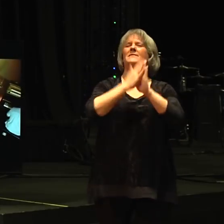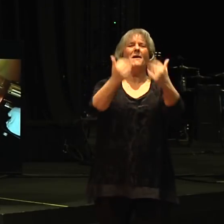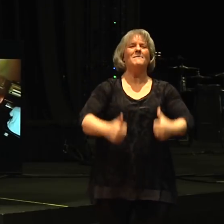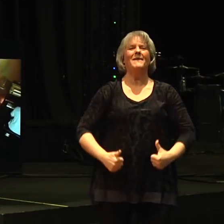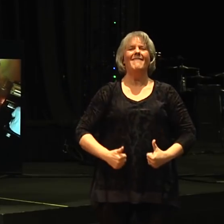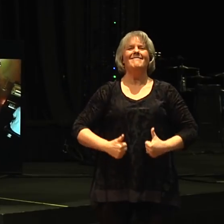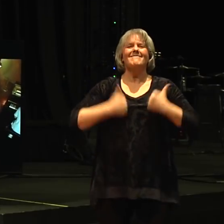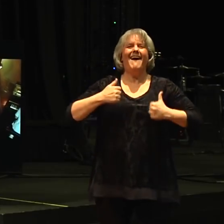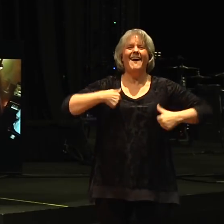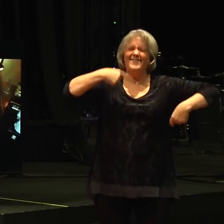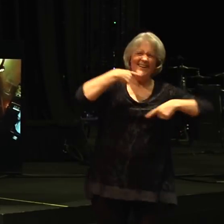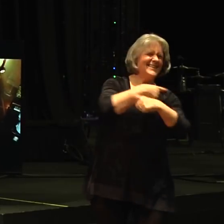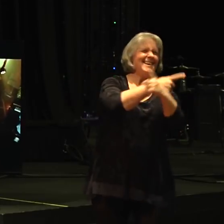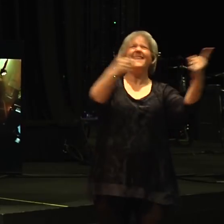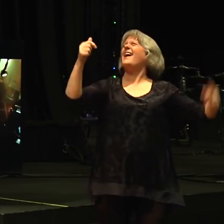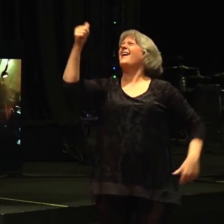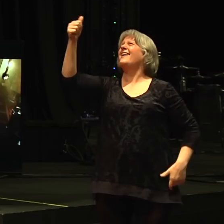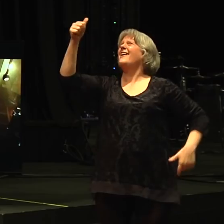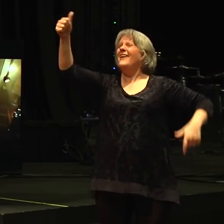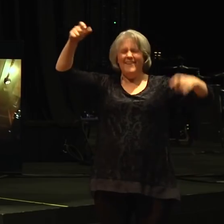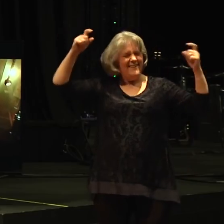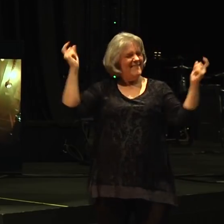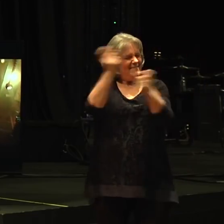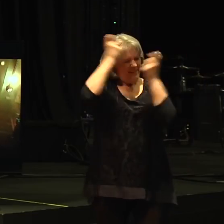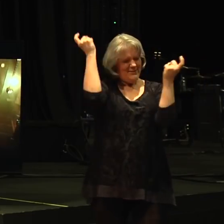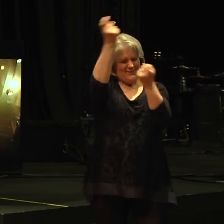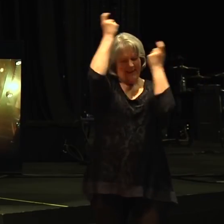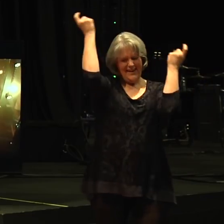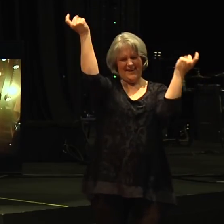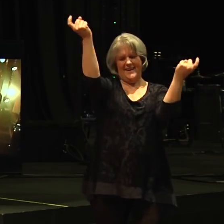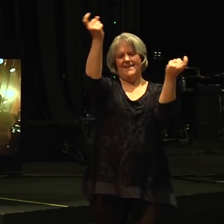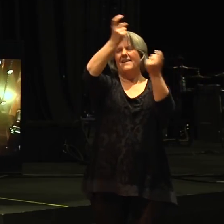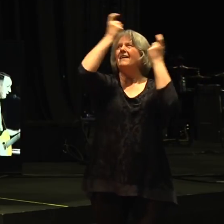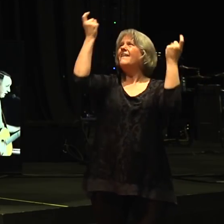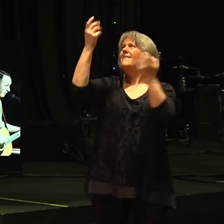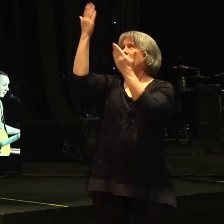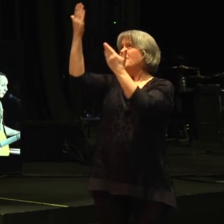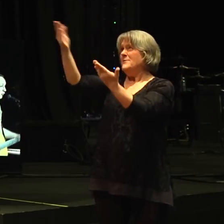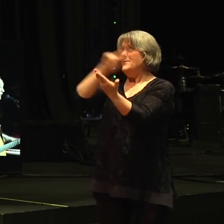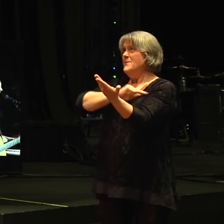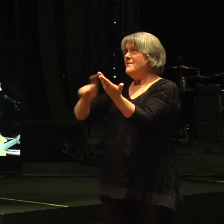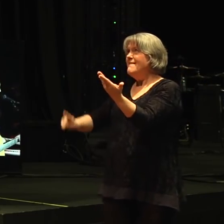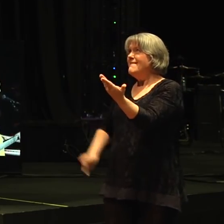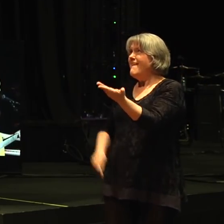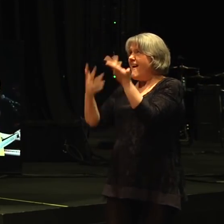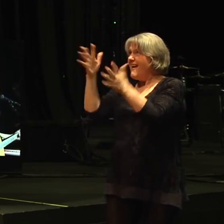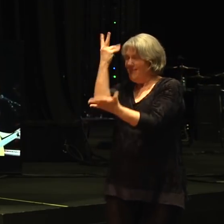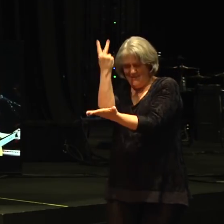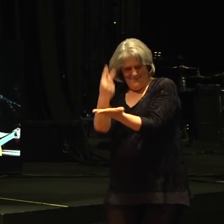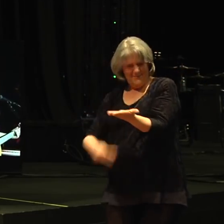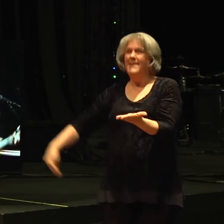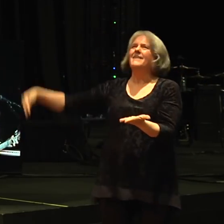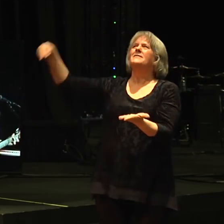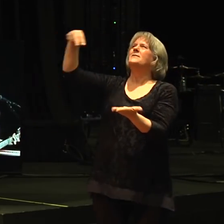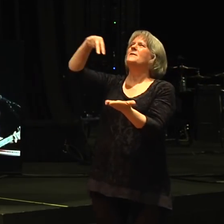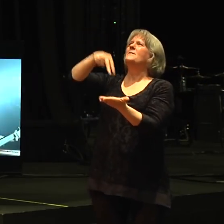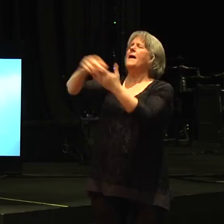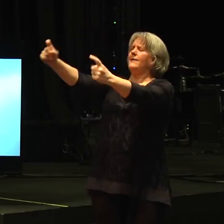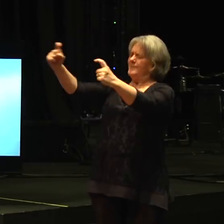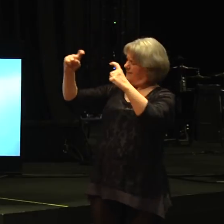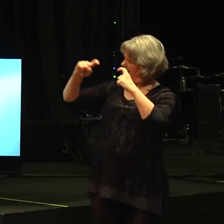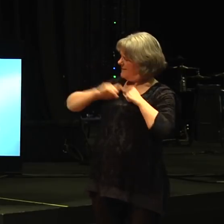come alive to declare your victory. And the resurrected